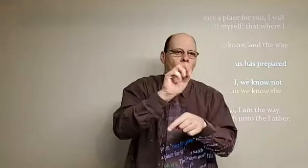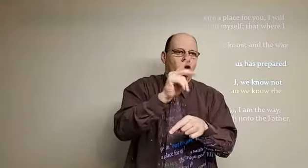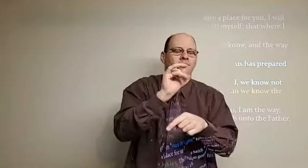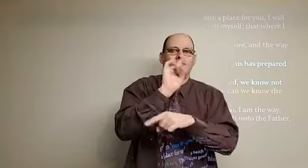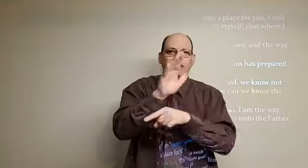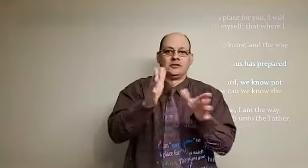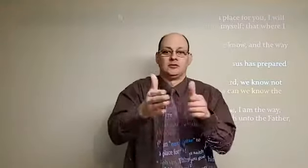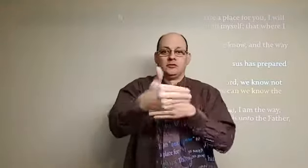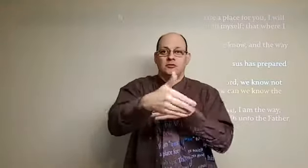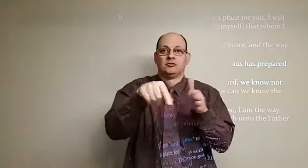the Ark of the Covenant